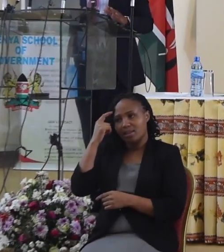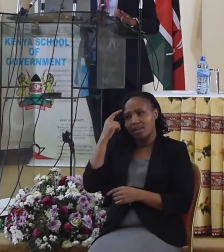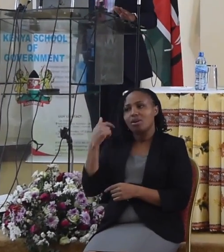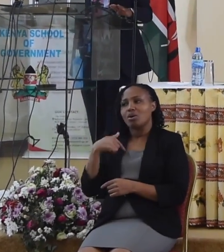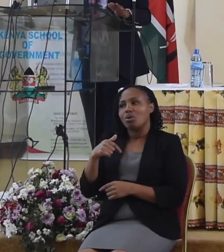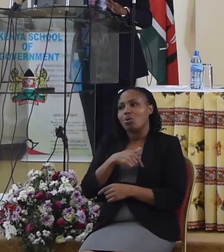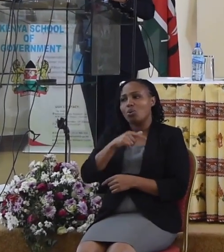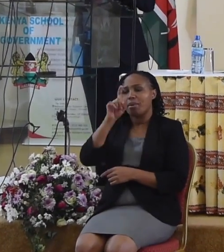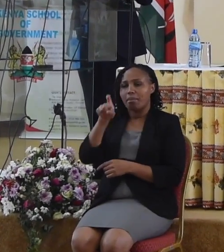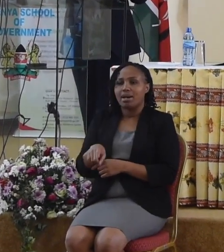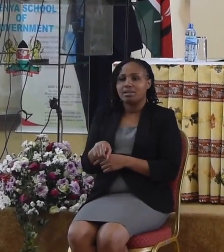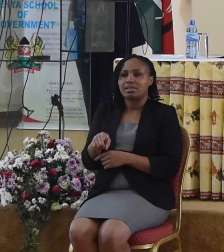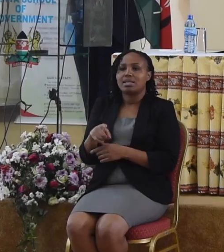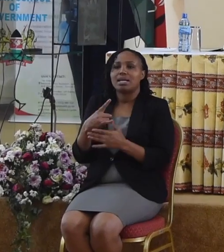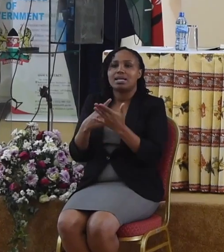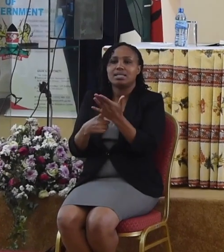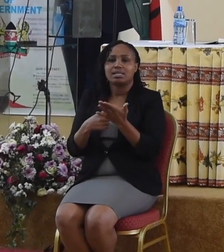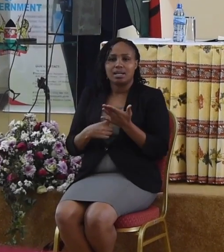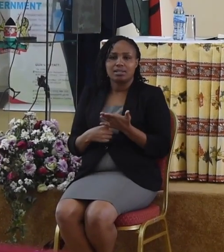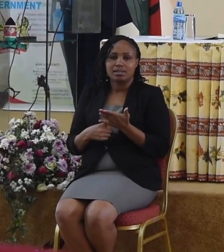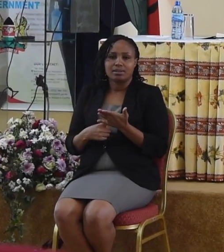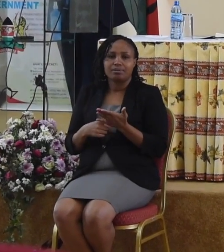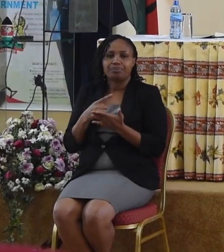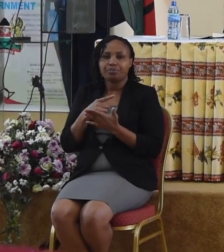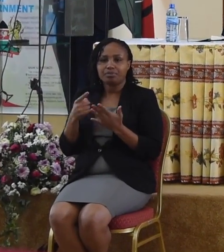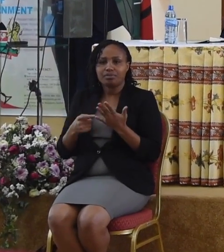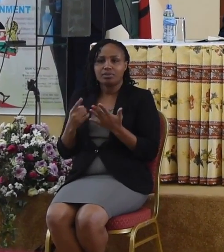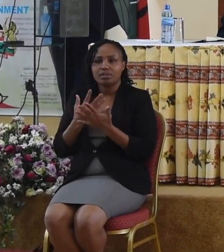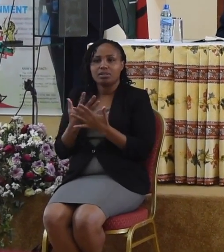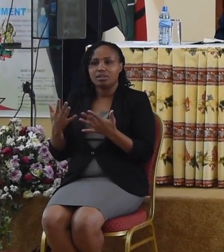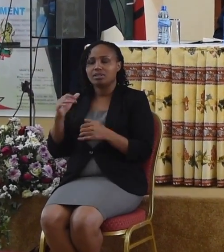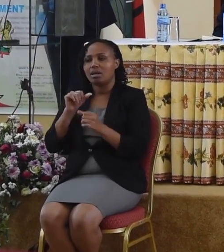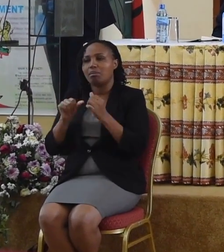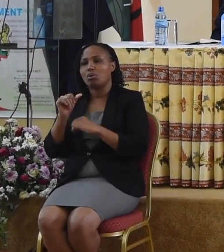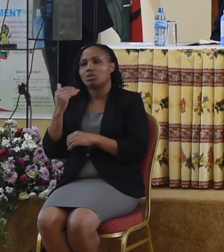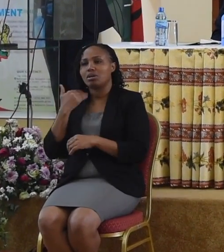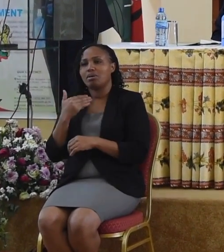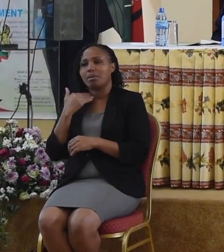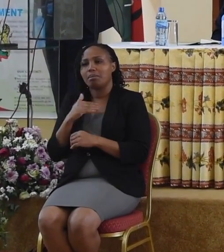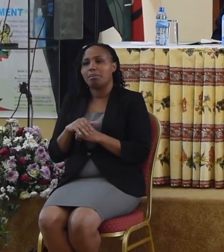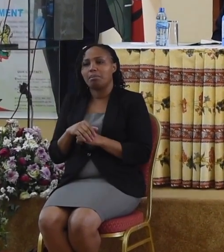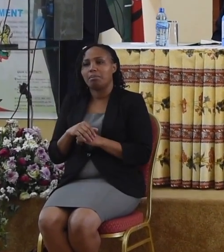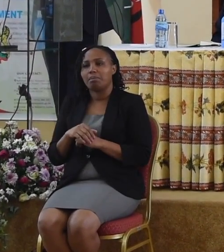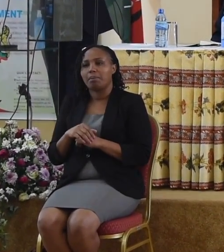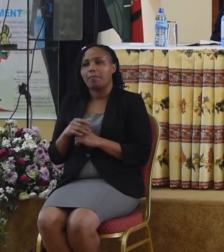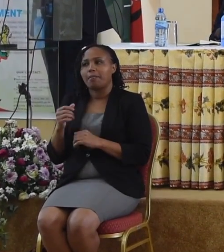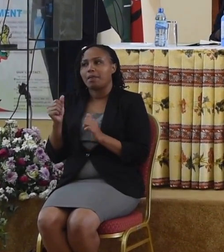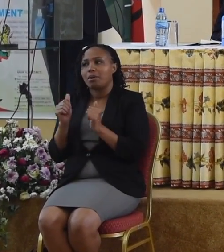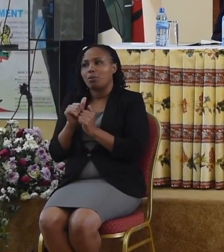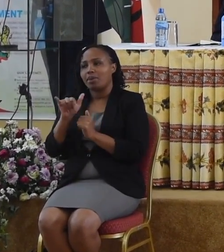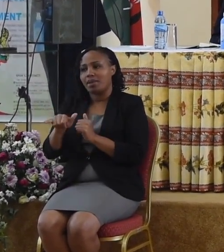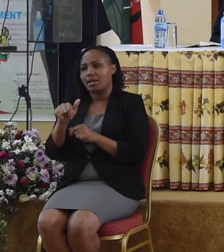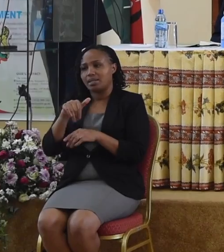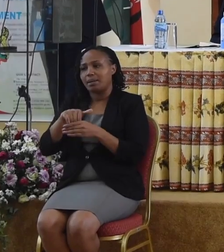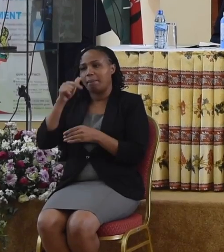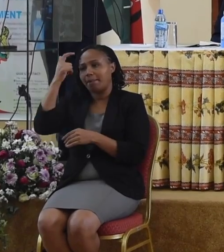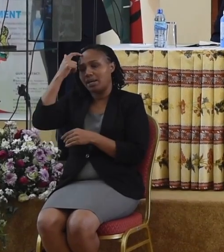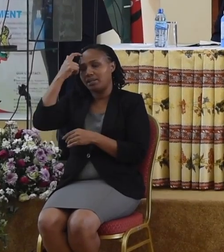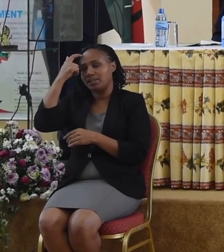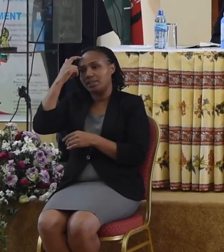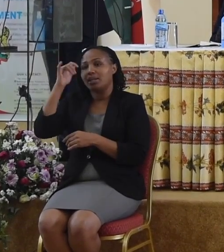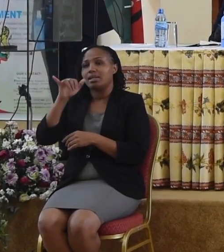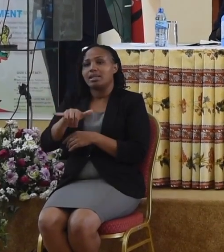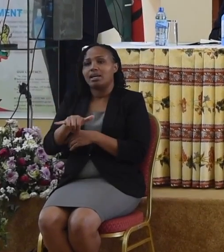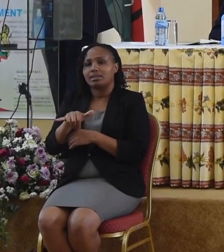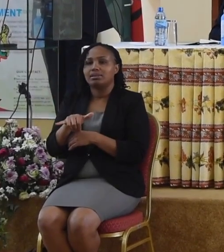we must discuss these things of crime with that in mind, that